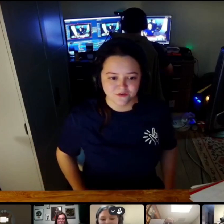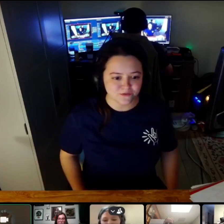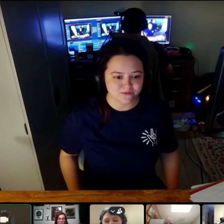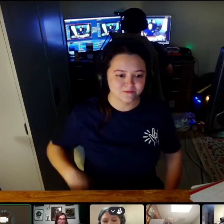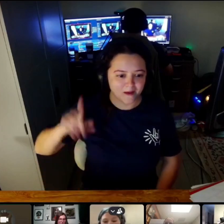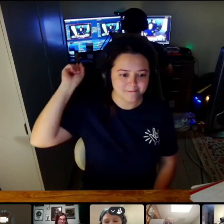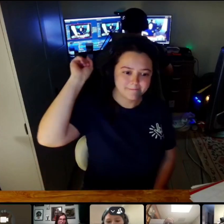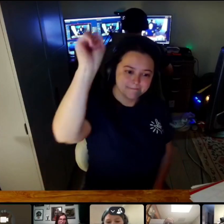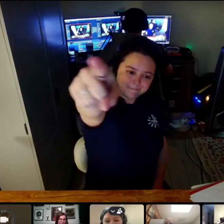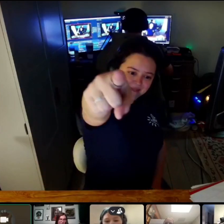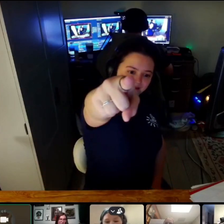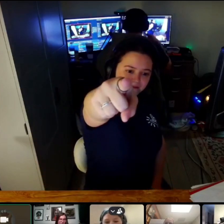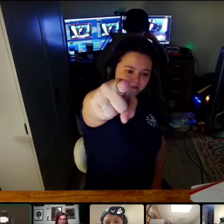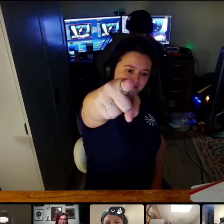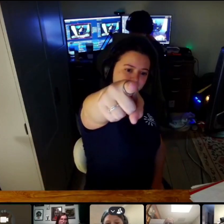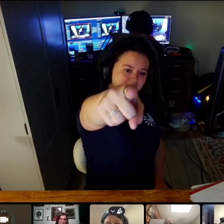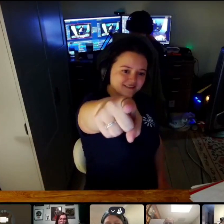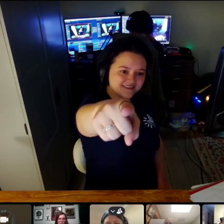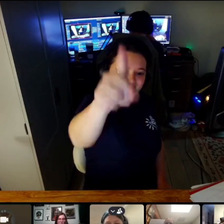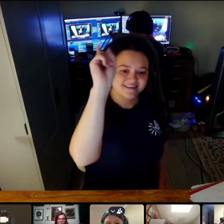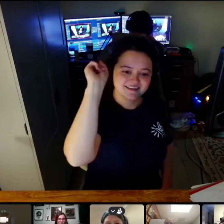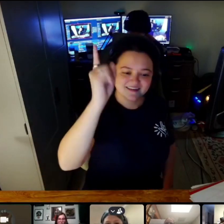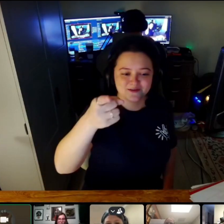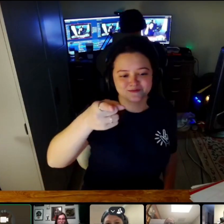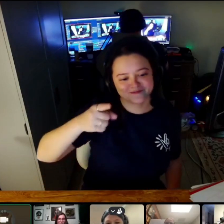You. Bam. You.